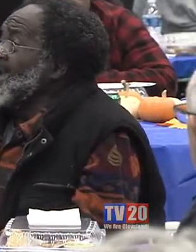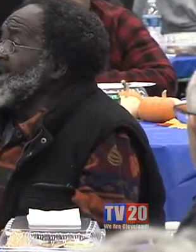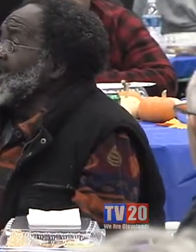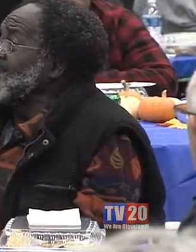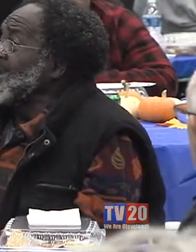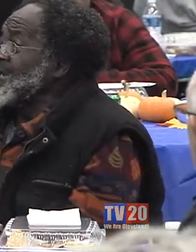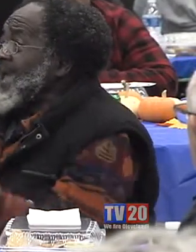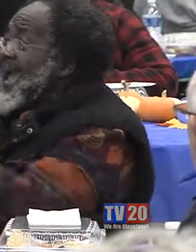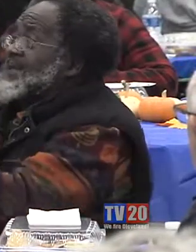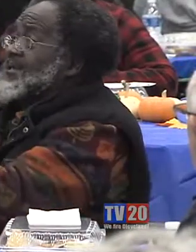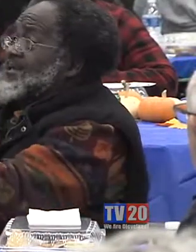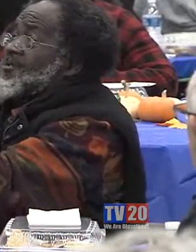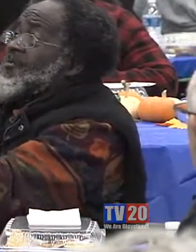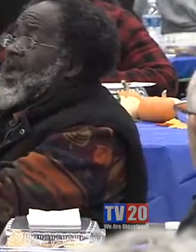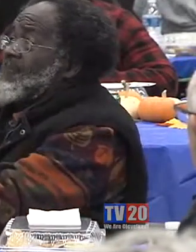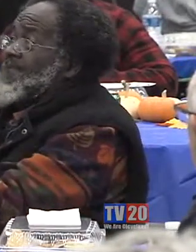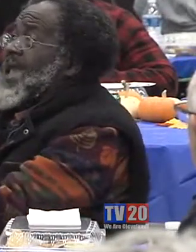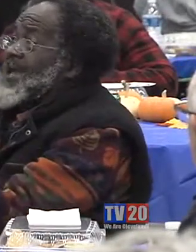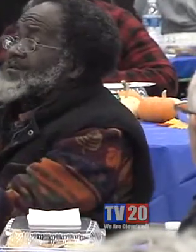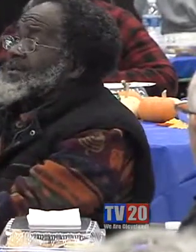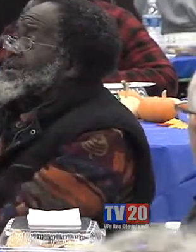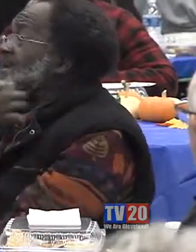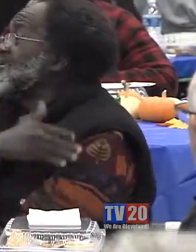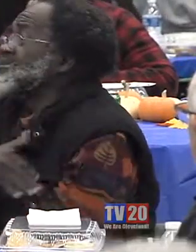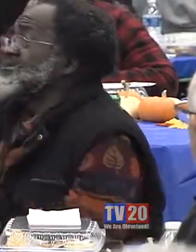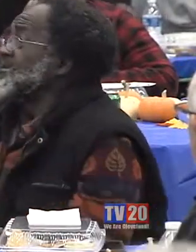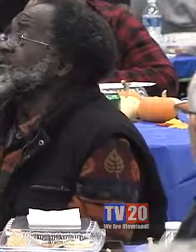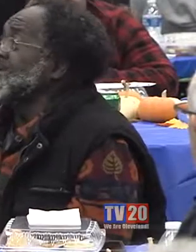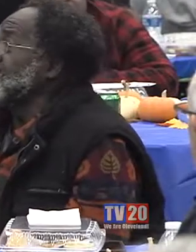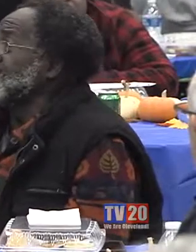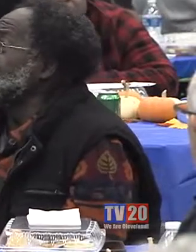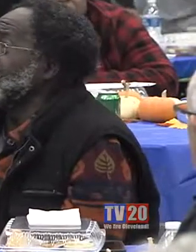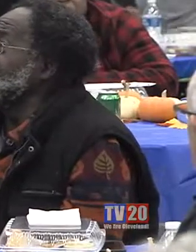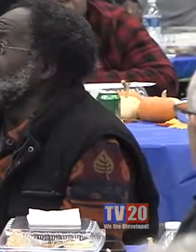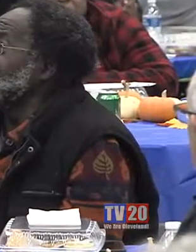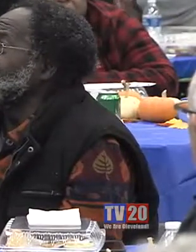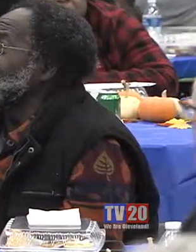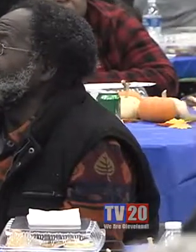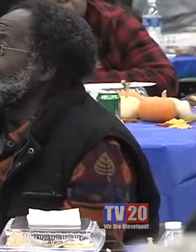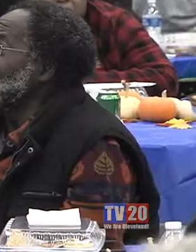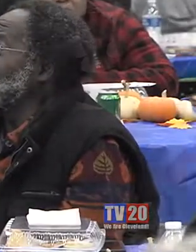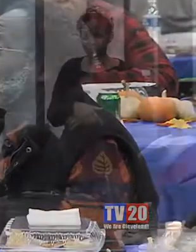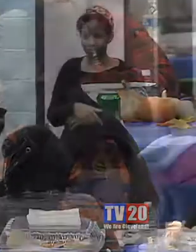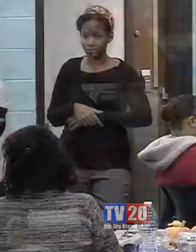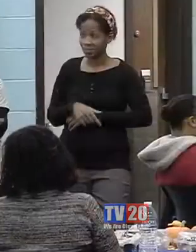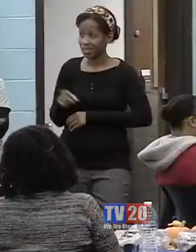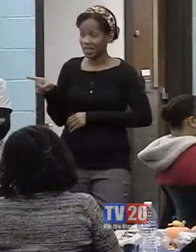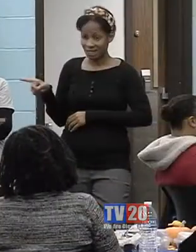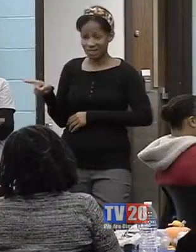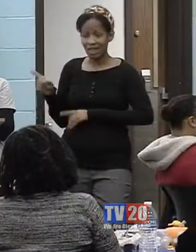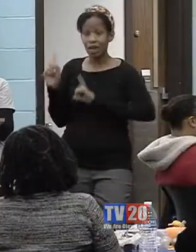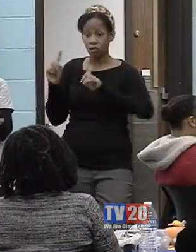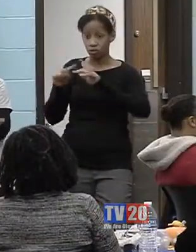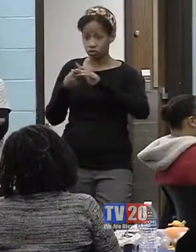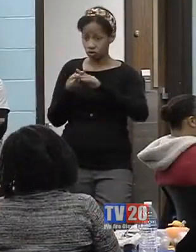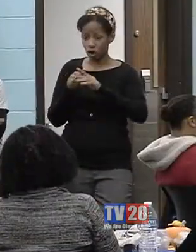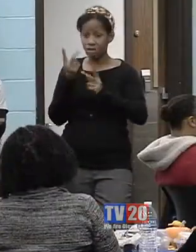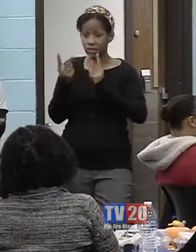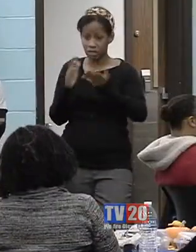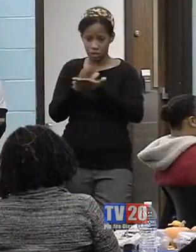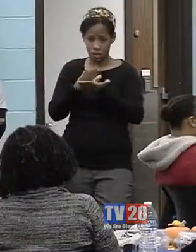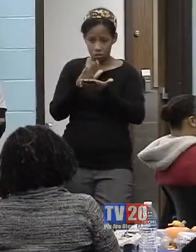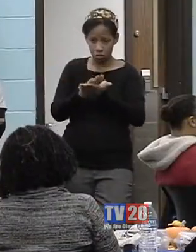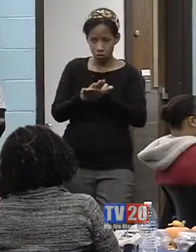time, and yet the answer, you have the answers, and she did. Yes. So the question